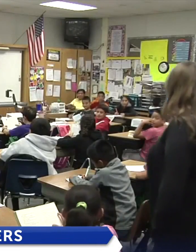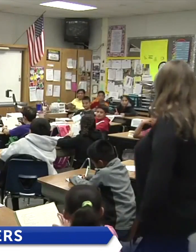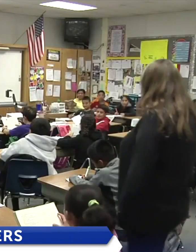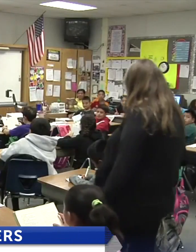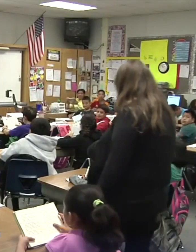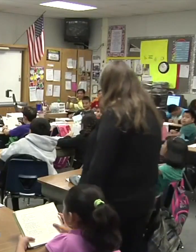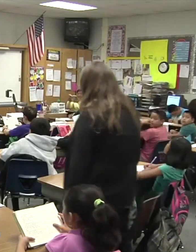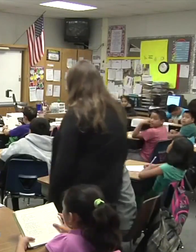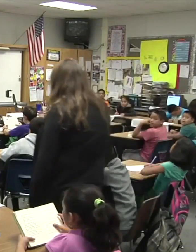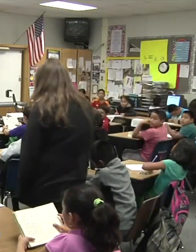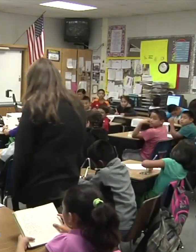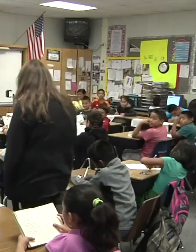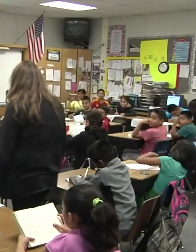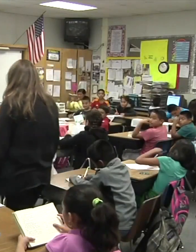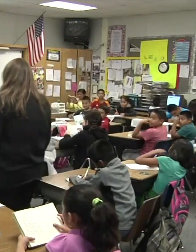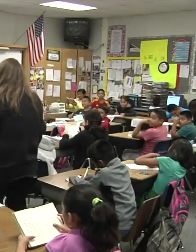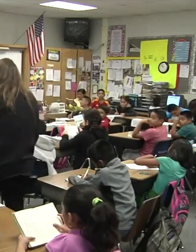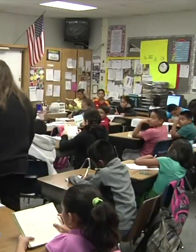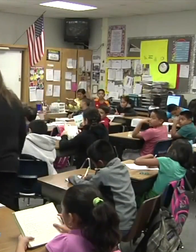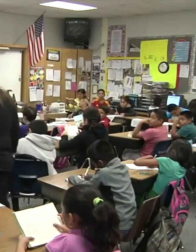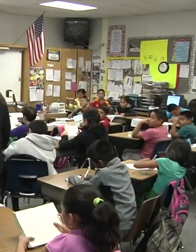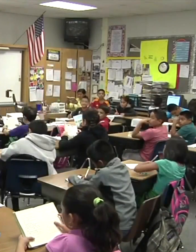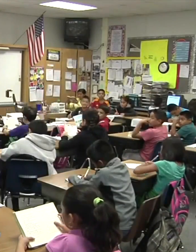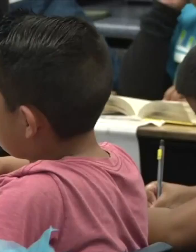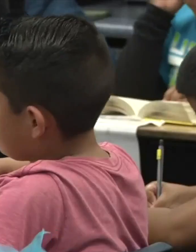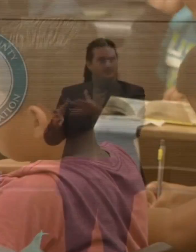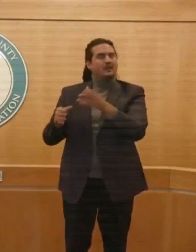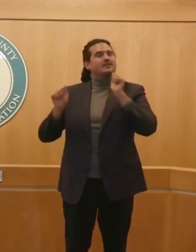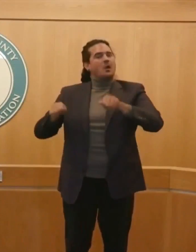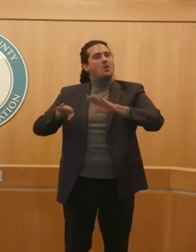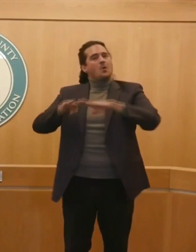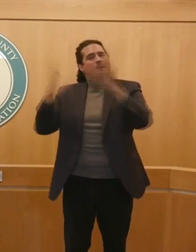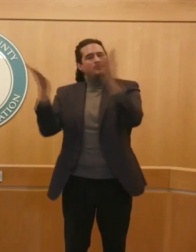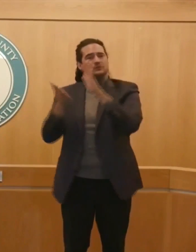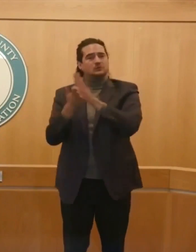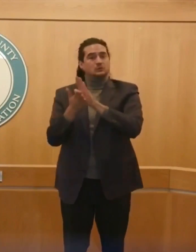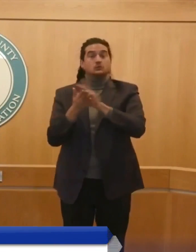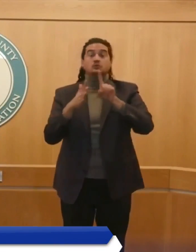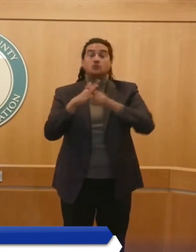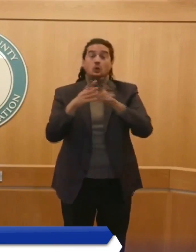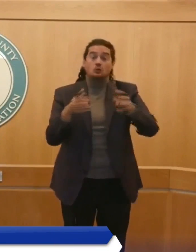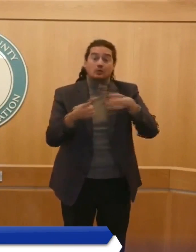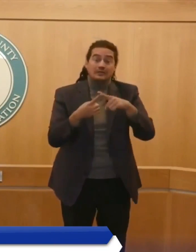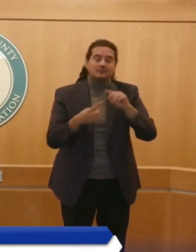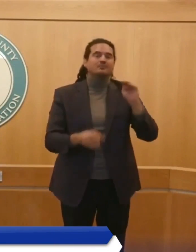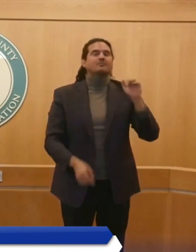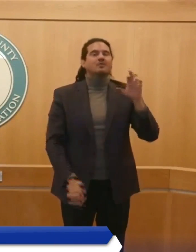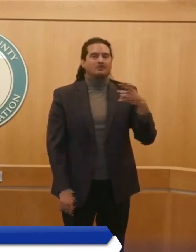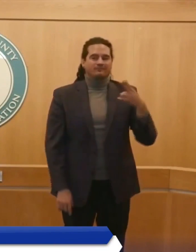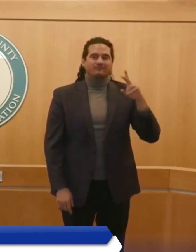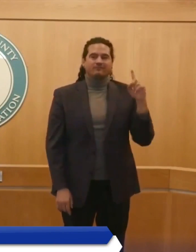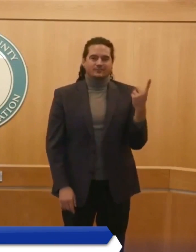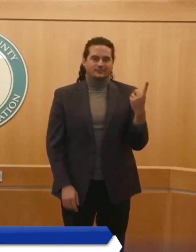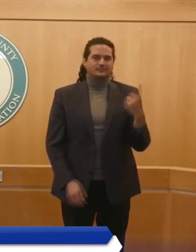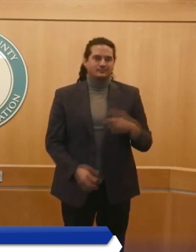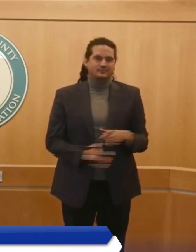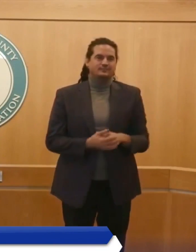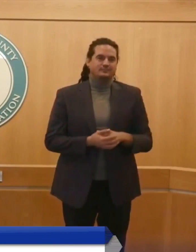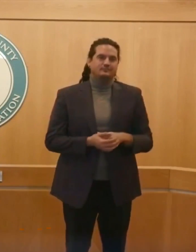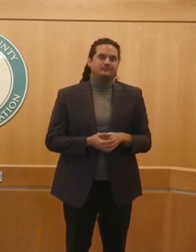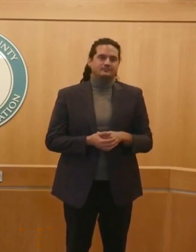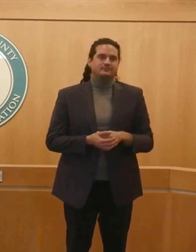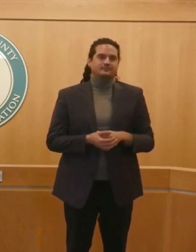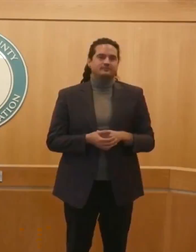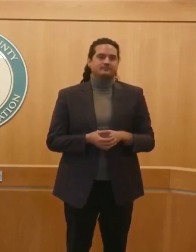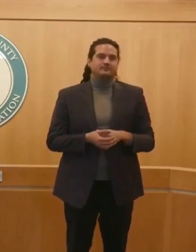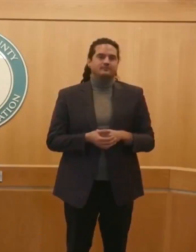in classrooms as conditions improve. And the reason we can do that more formally, even though we have allowed for it over the